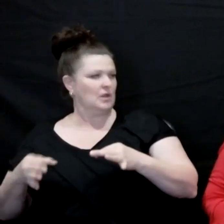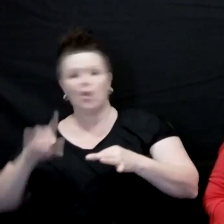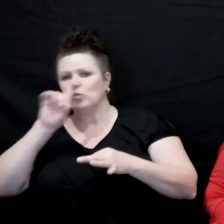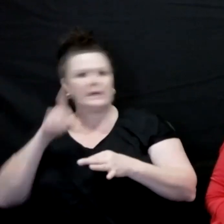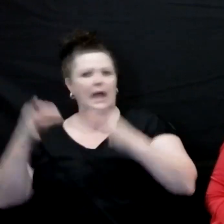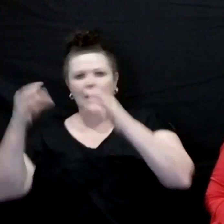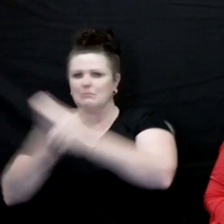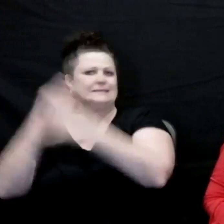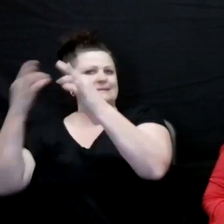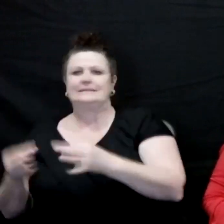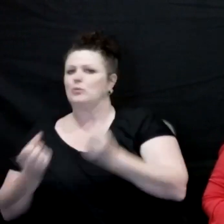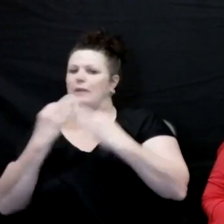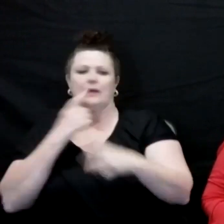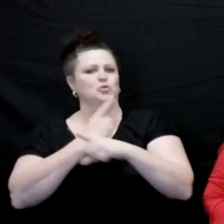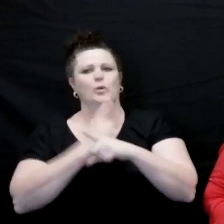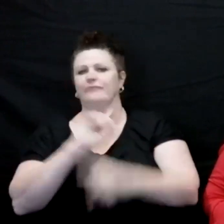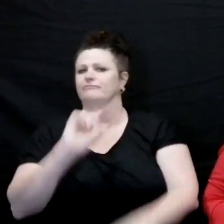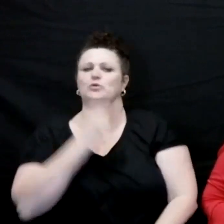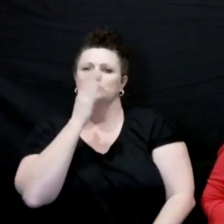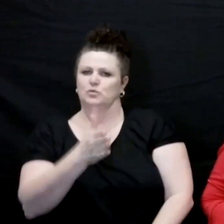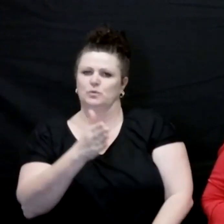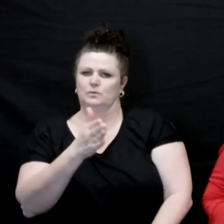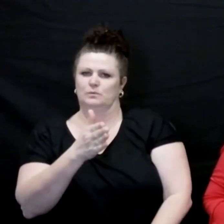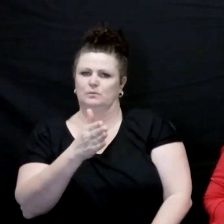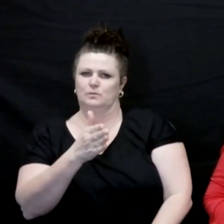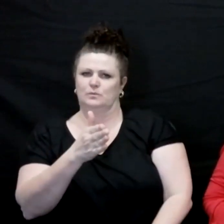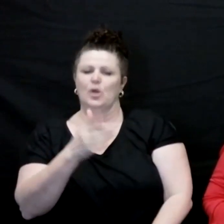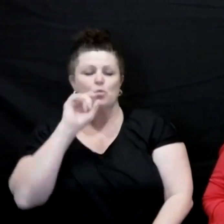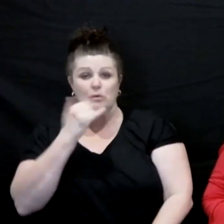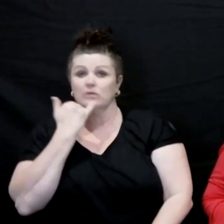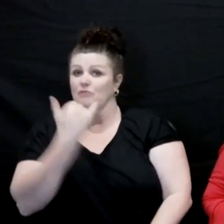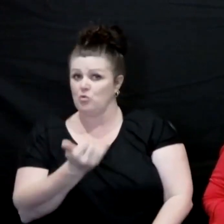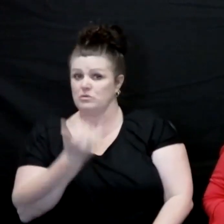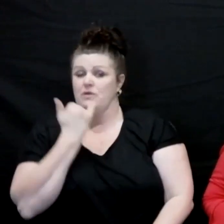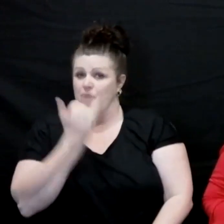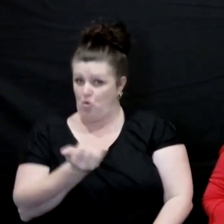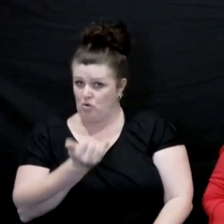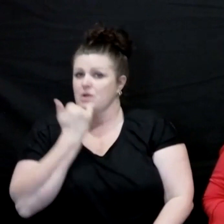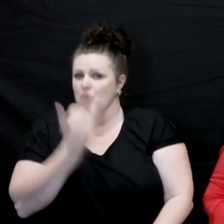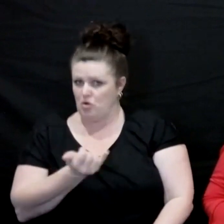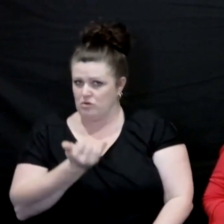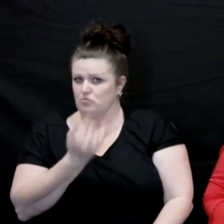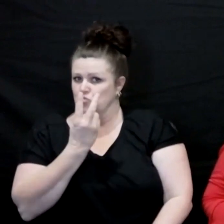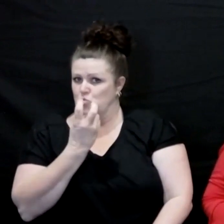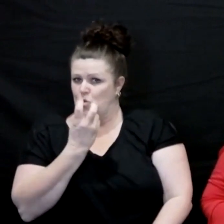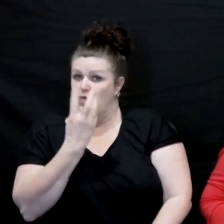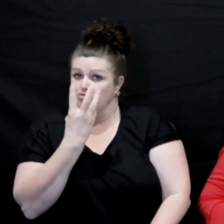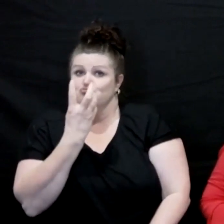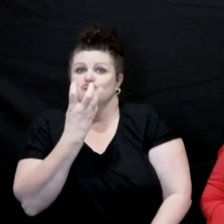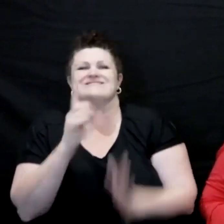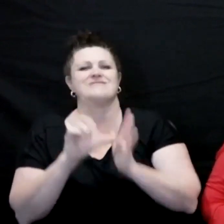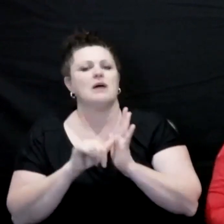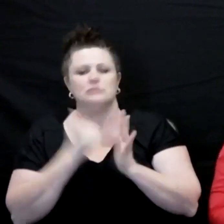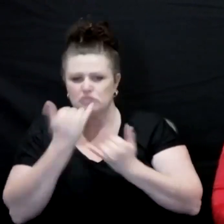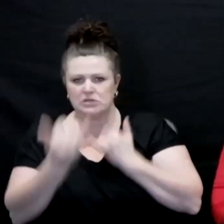happen after that one phone call. You're going to get at least 2 more